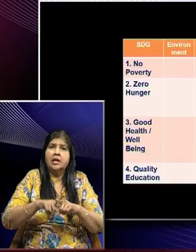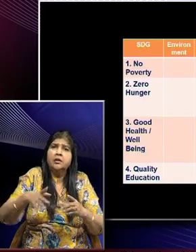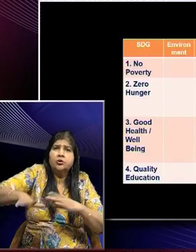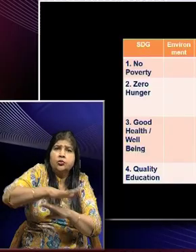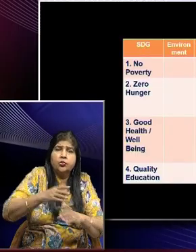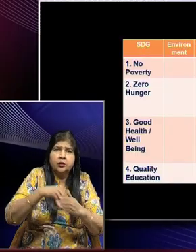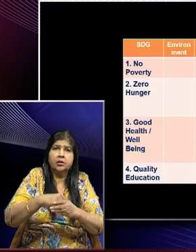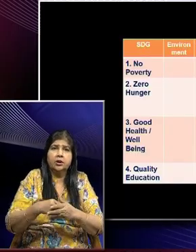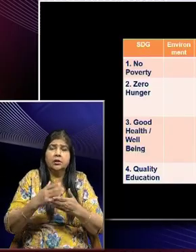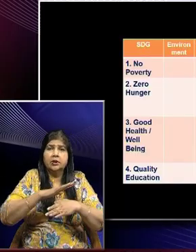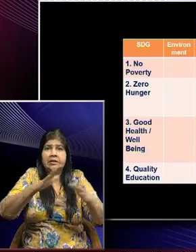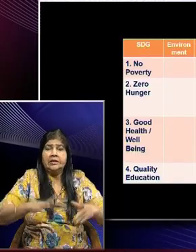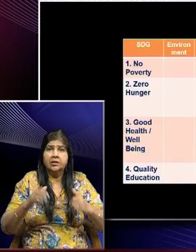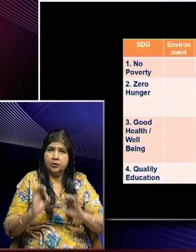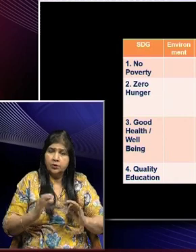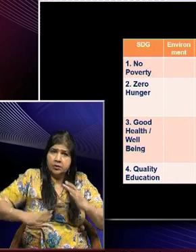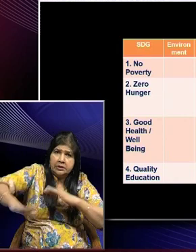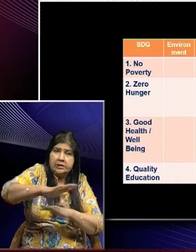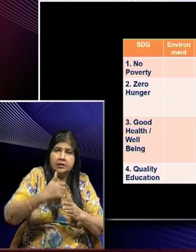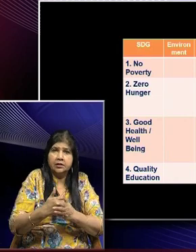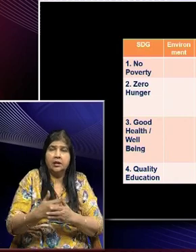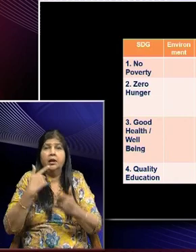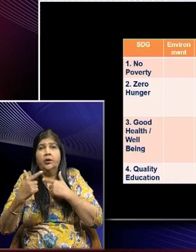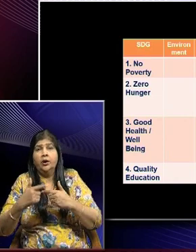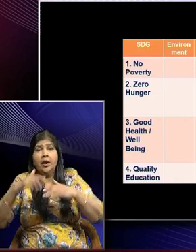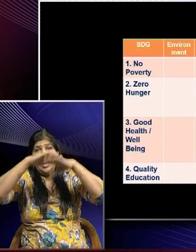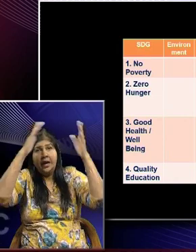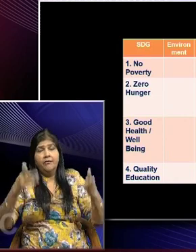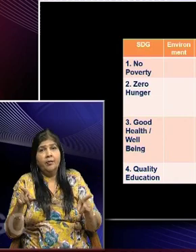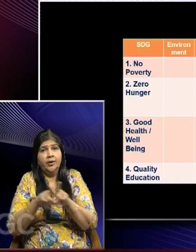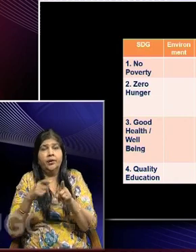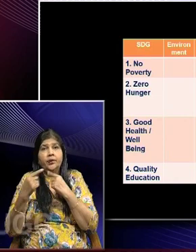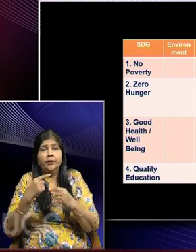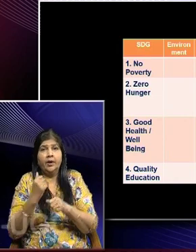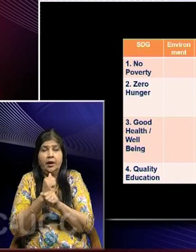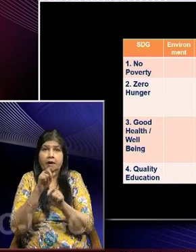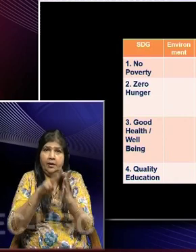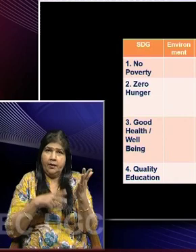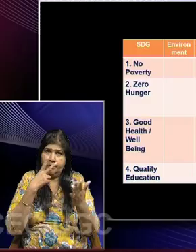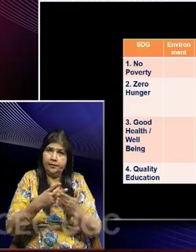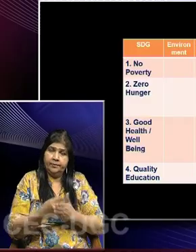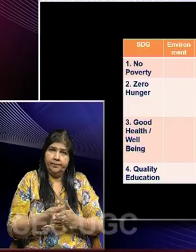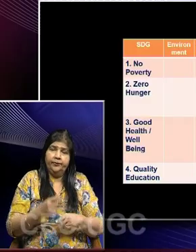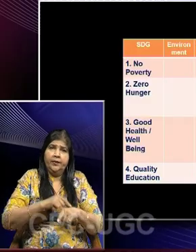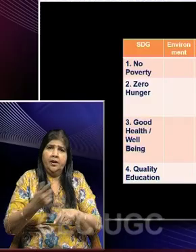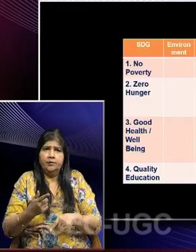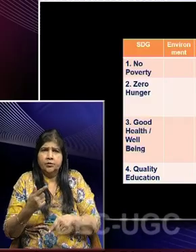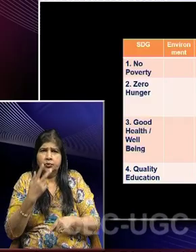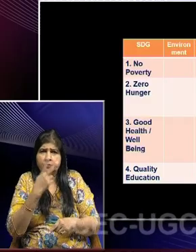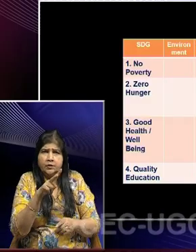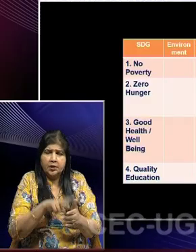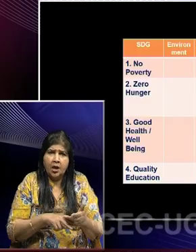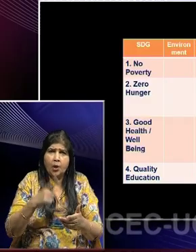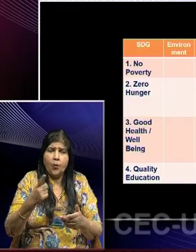about sustainable cities and community, it is talking about environmental as well as governance. So at times you find that